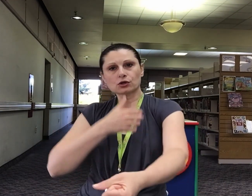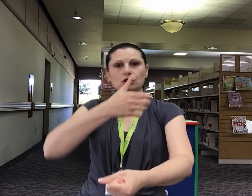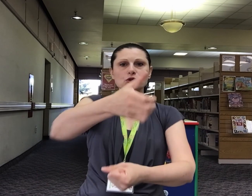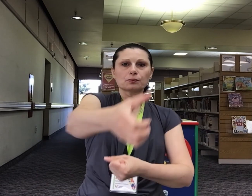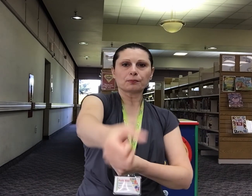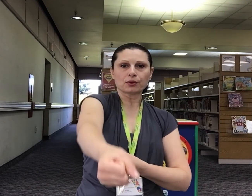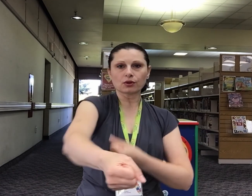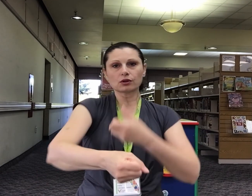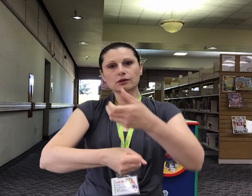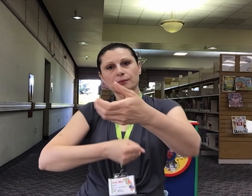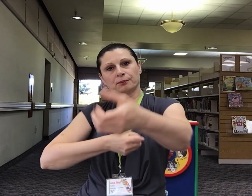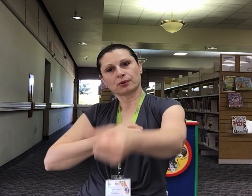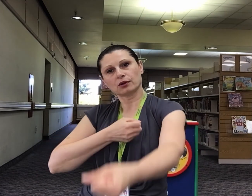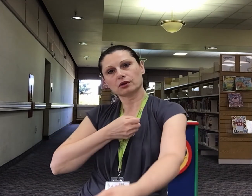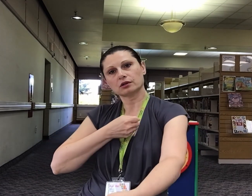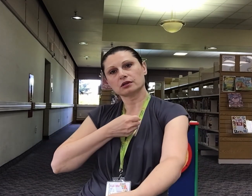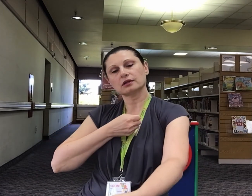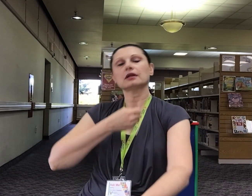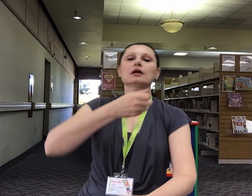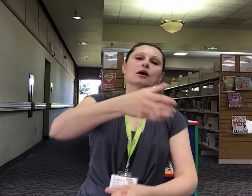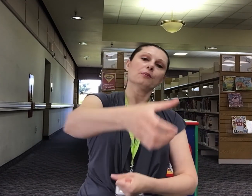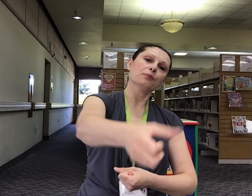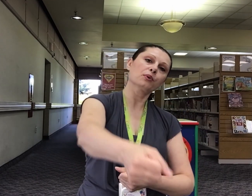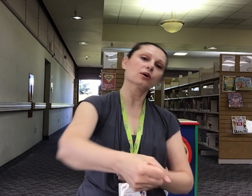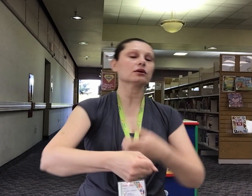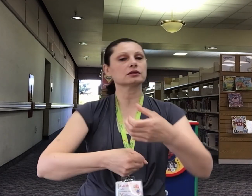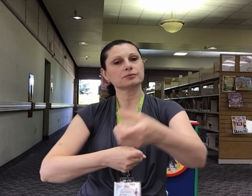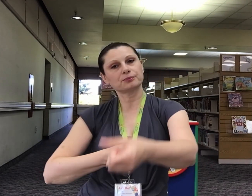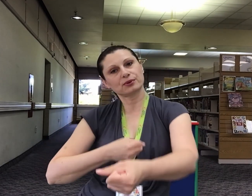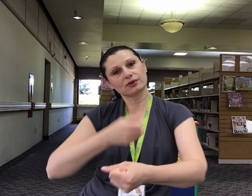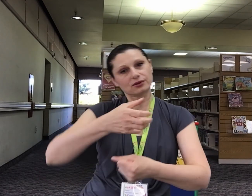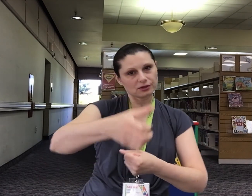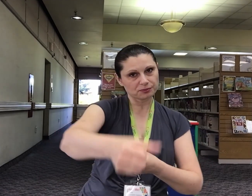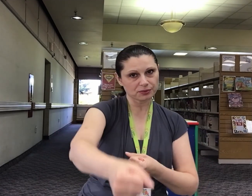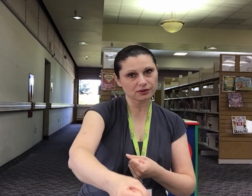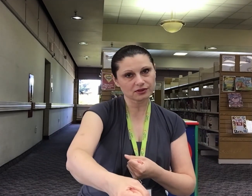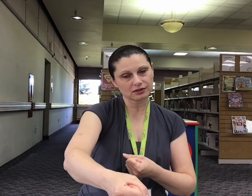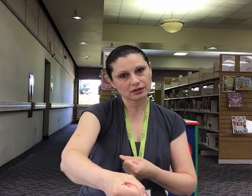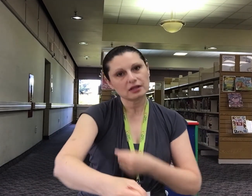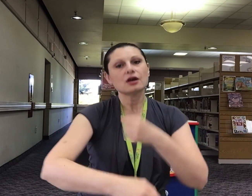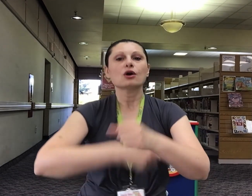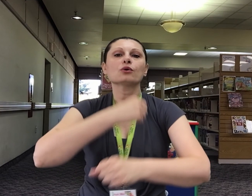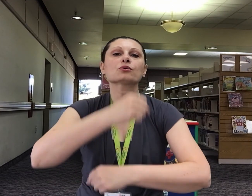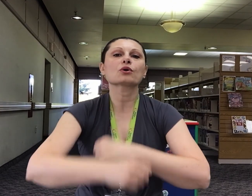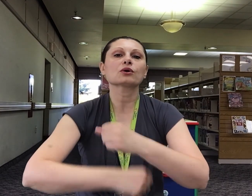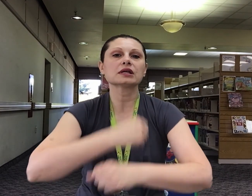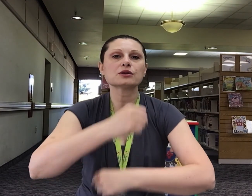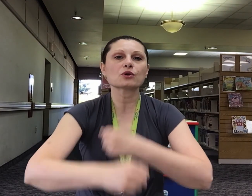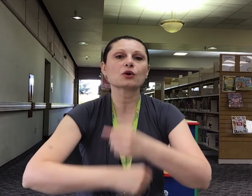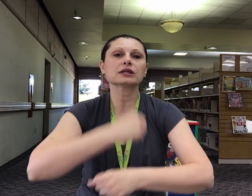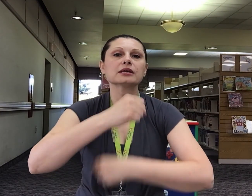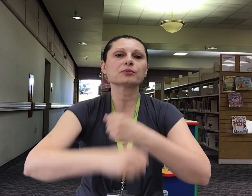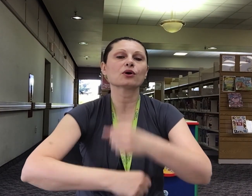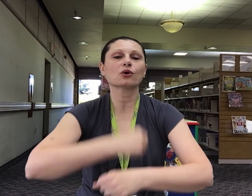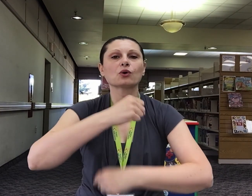pull, pull, pull, pull, pull, pull. Roly, Roly